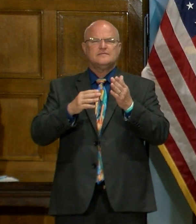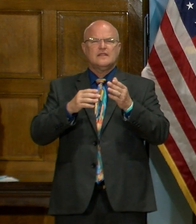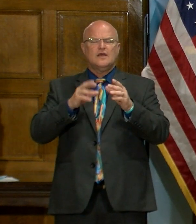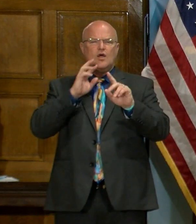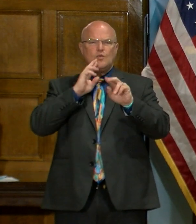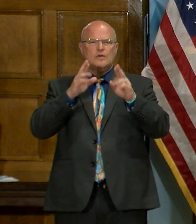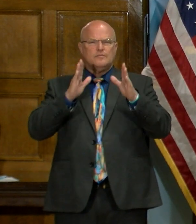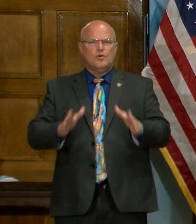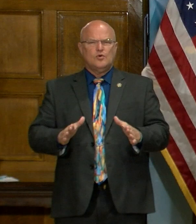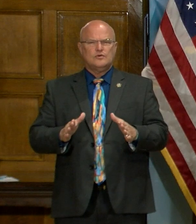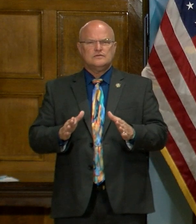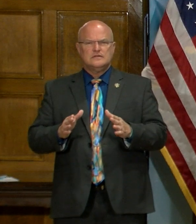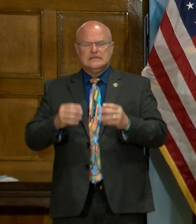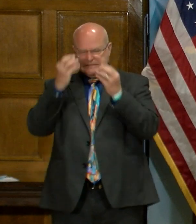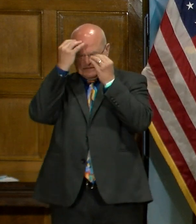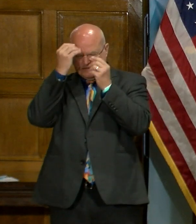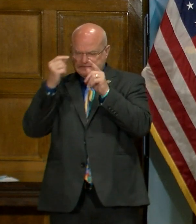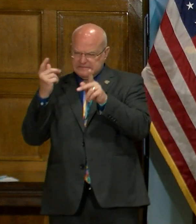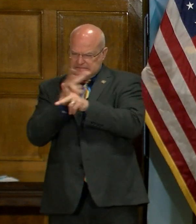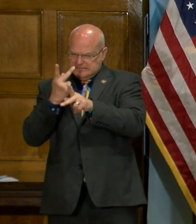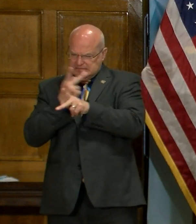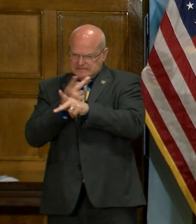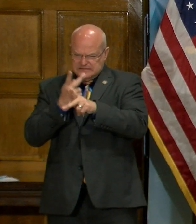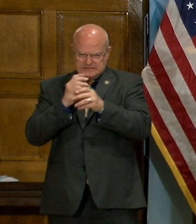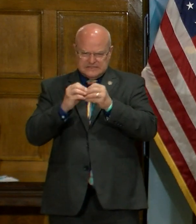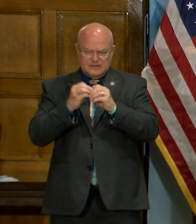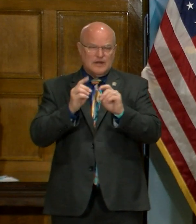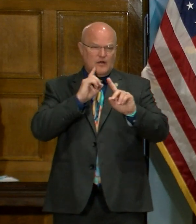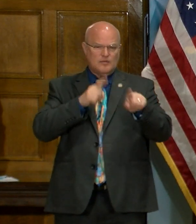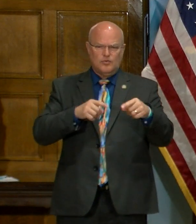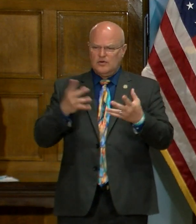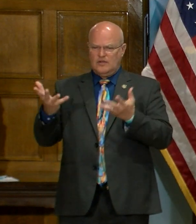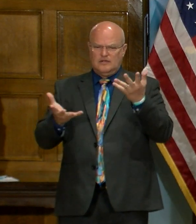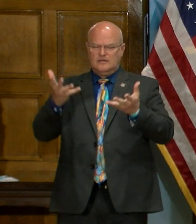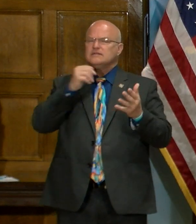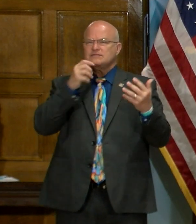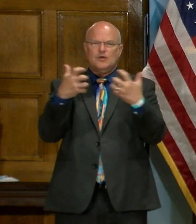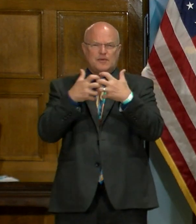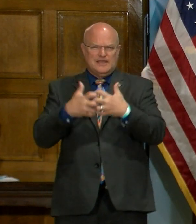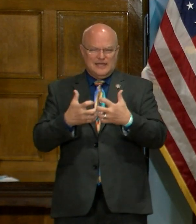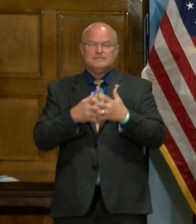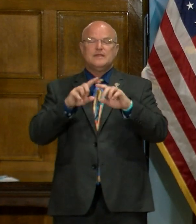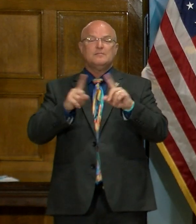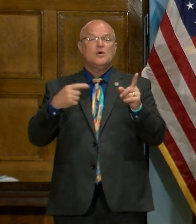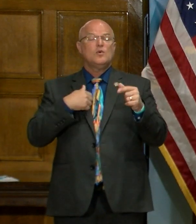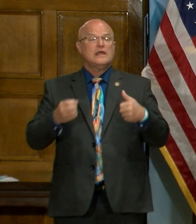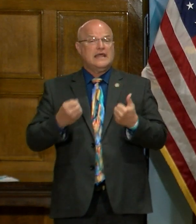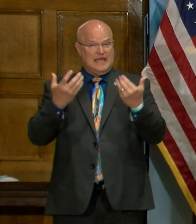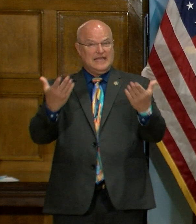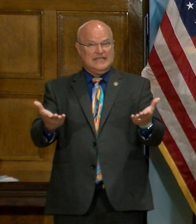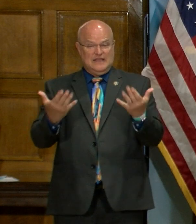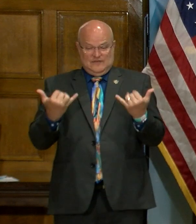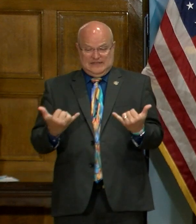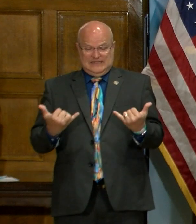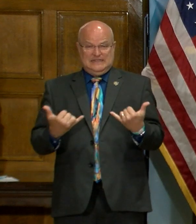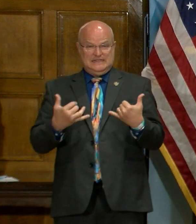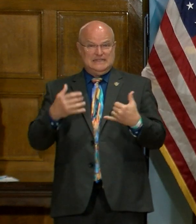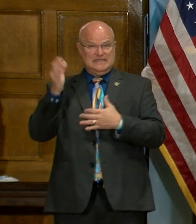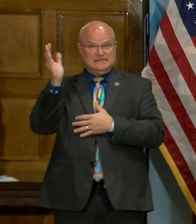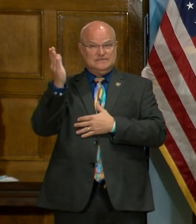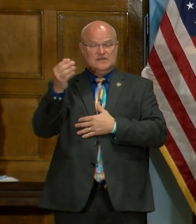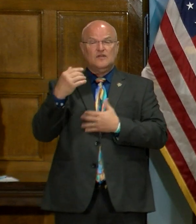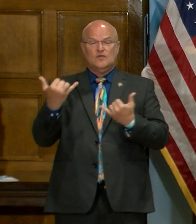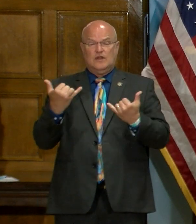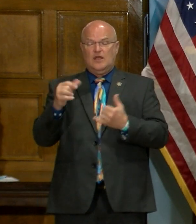tortured themselves trying to do the math from the numbers that I report. What I give at this briefing,